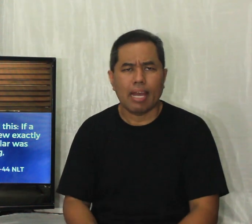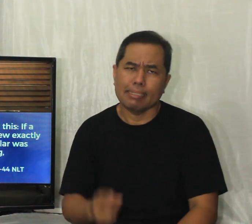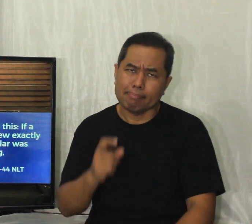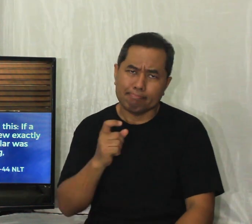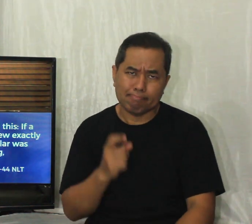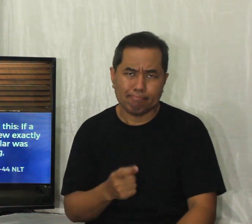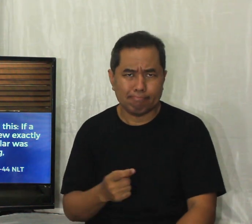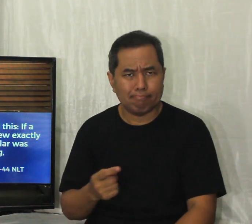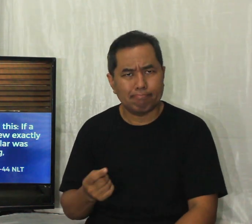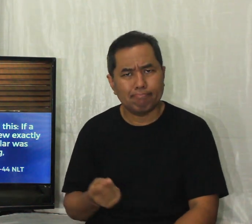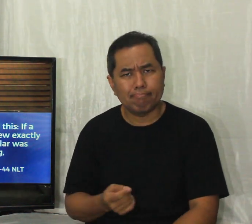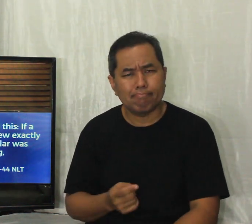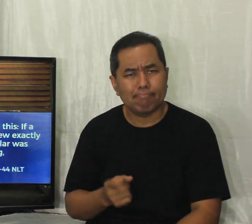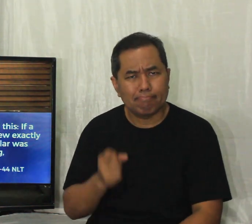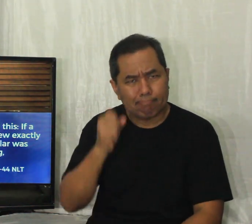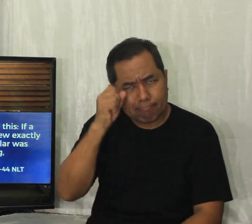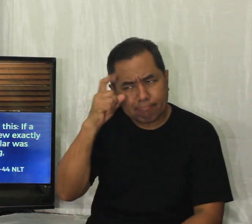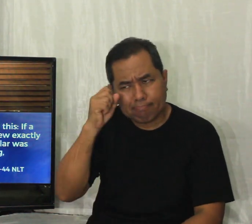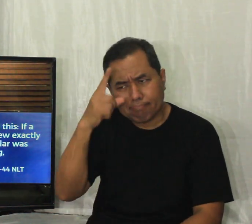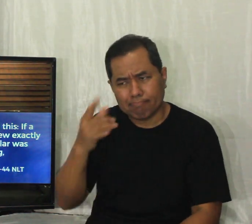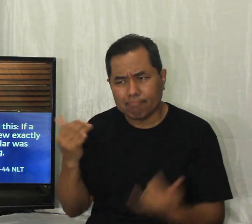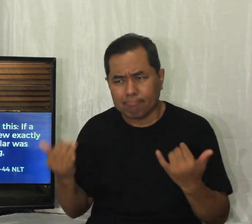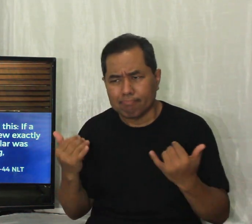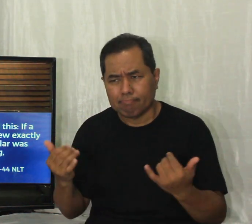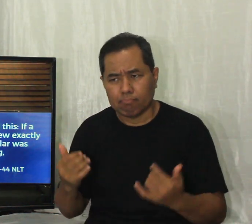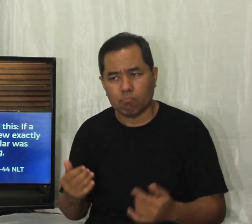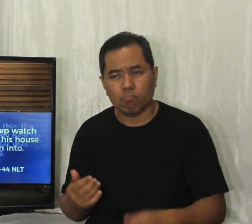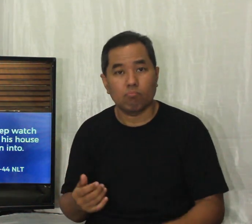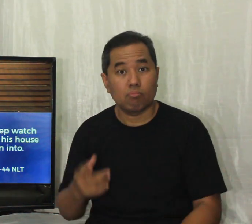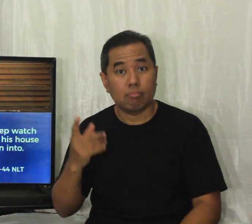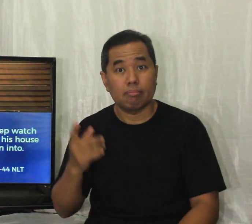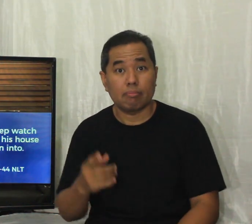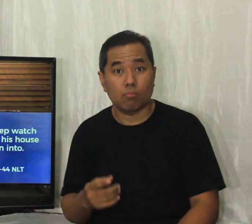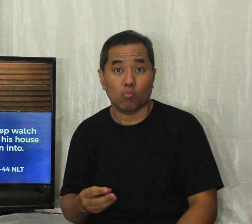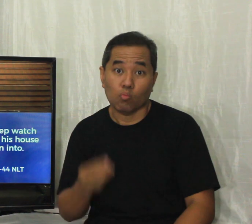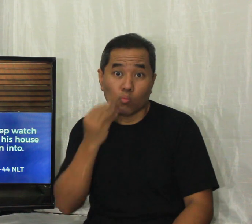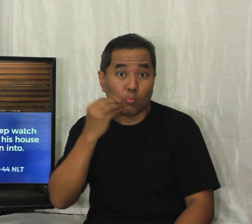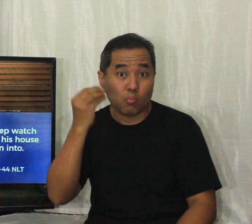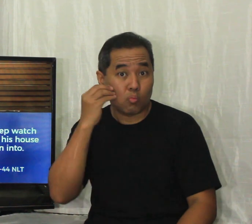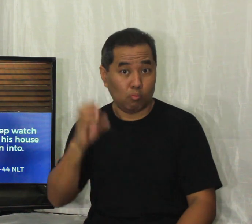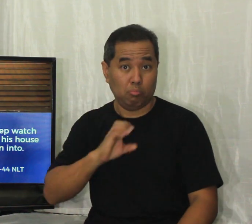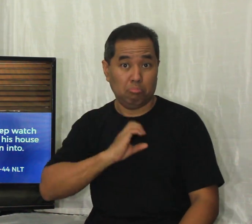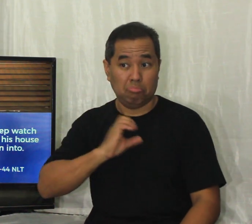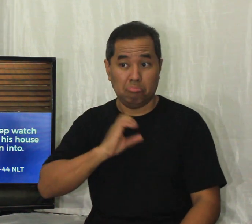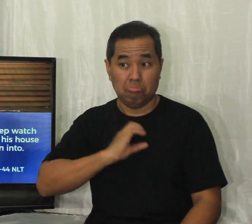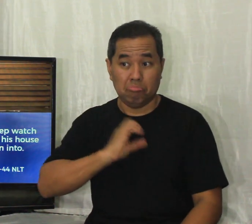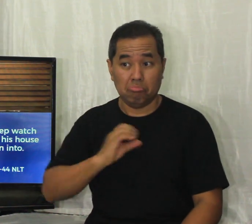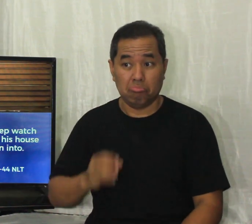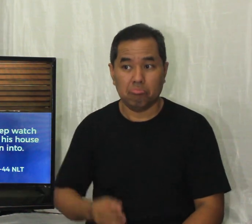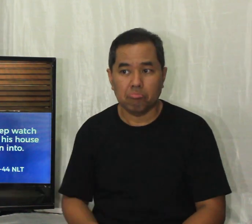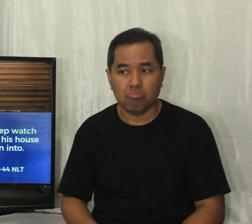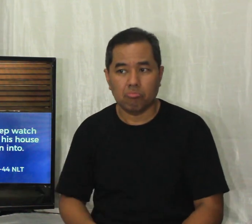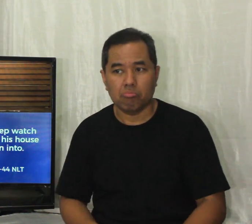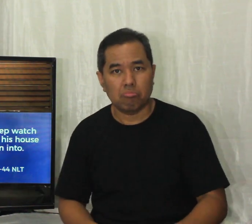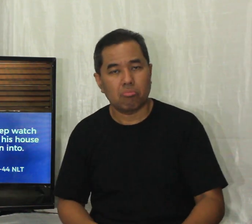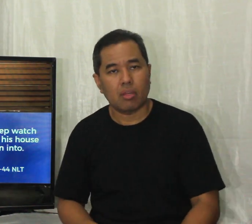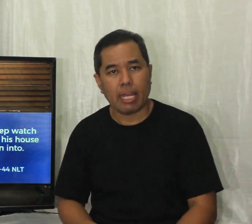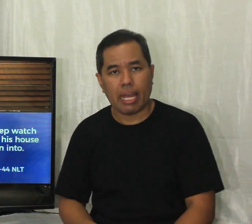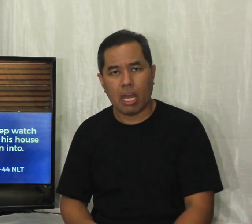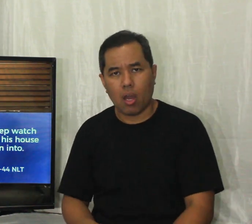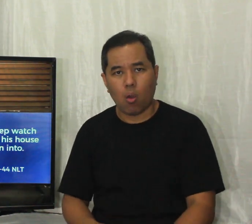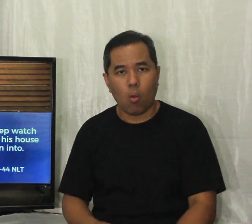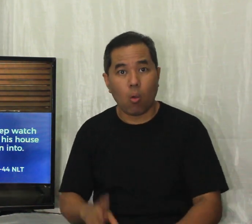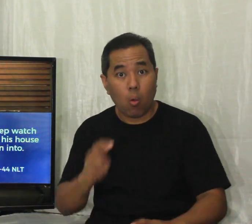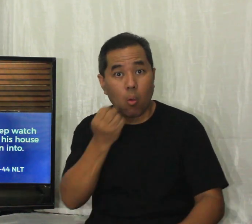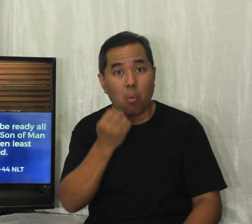knew exactly when a burglar was coming, he would keep watch and not permit his house to